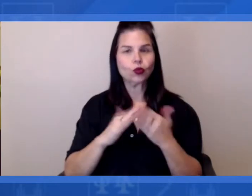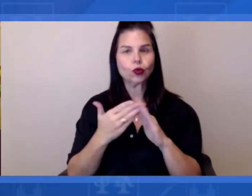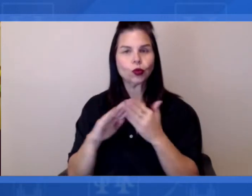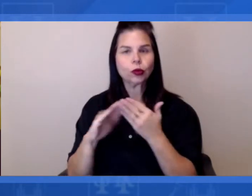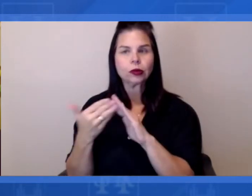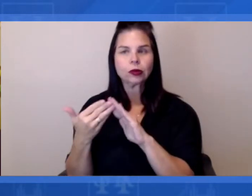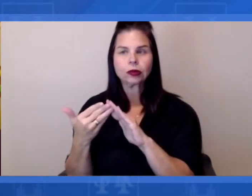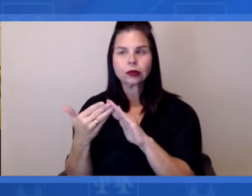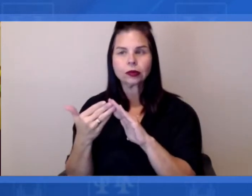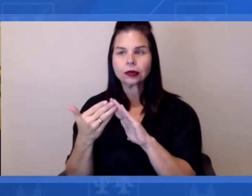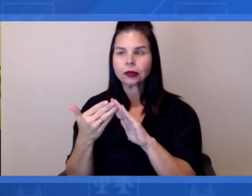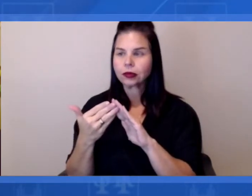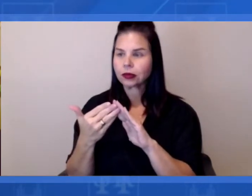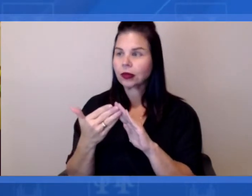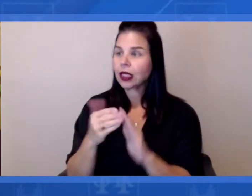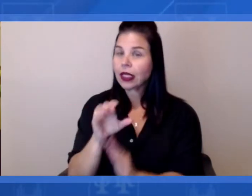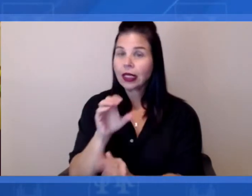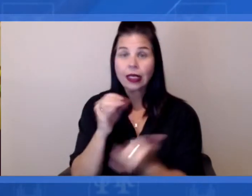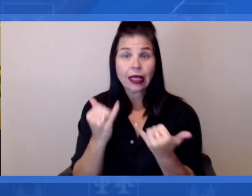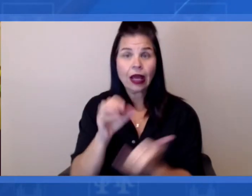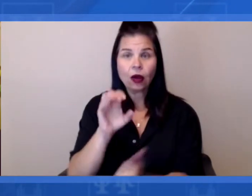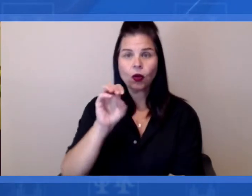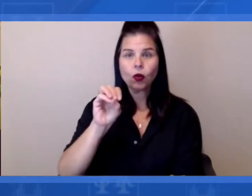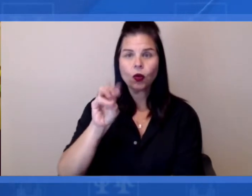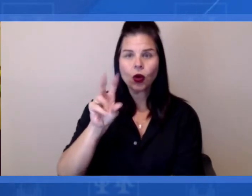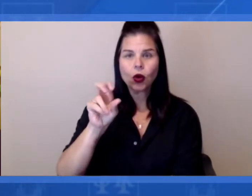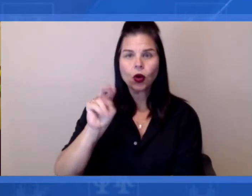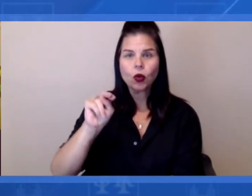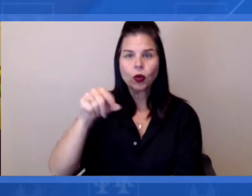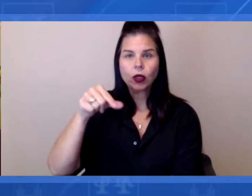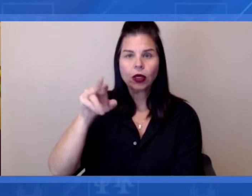And now over to Owen Quinn.